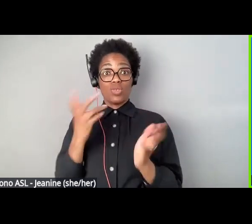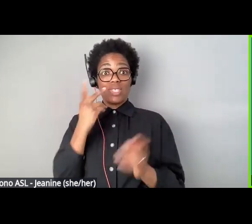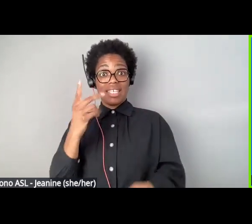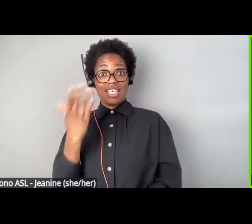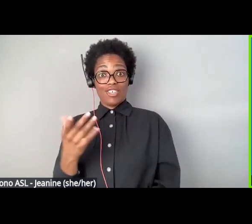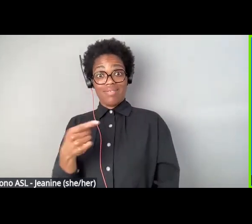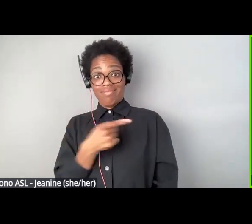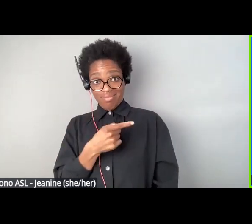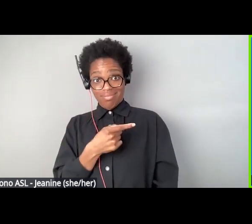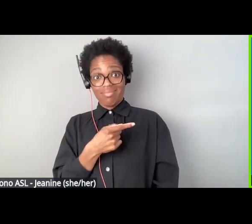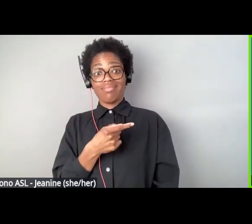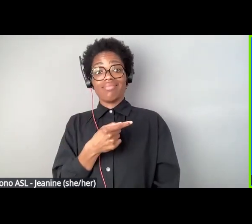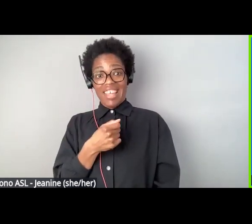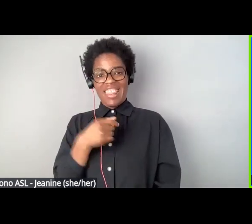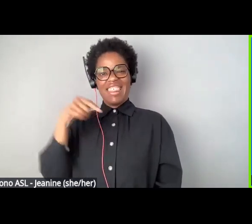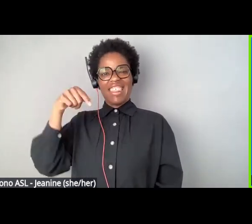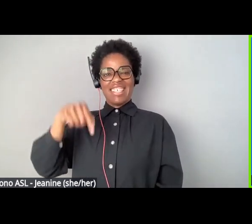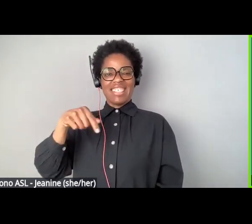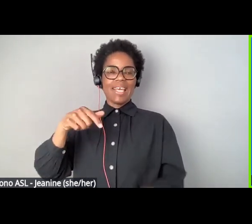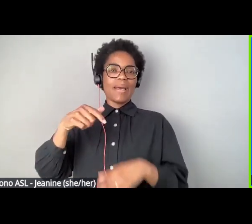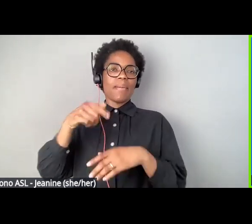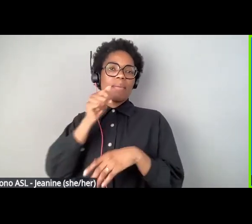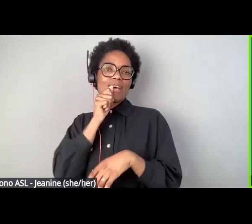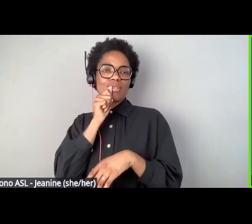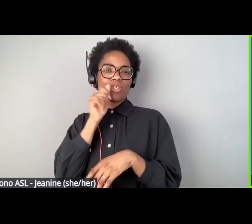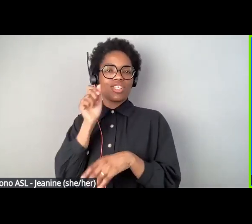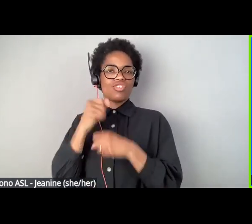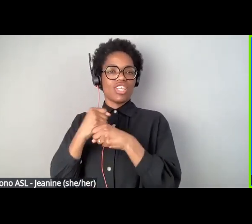those same features as Proton.